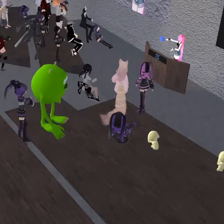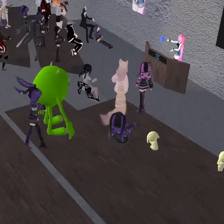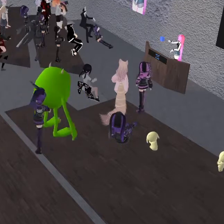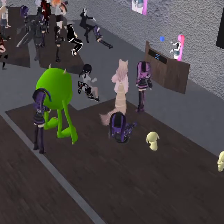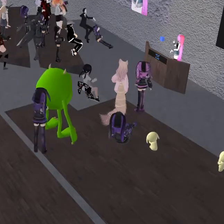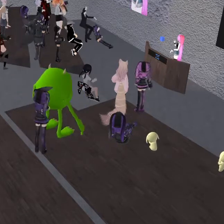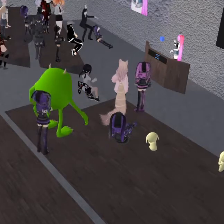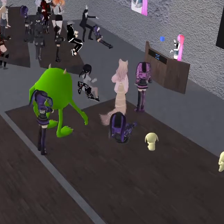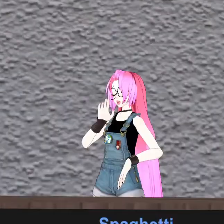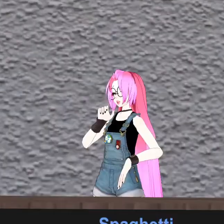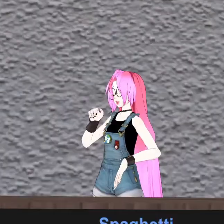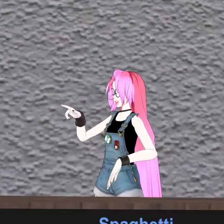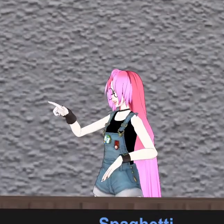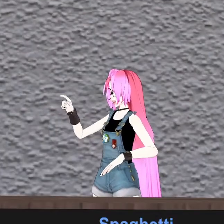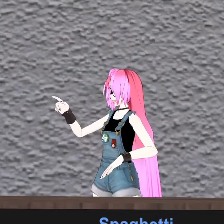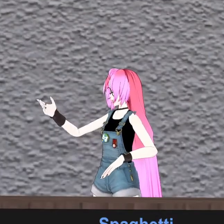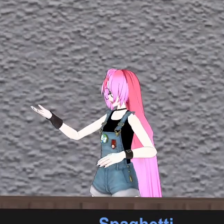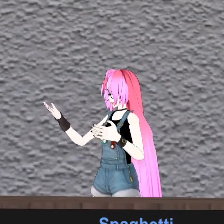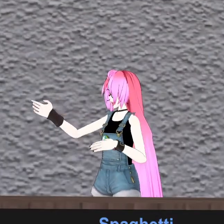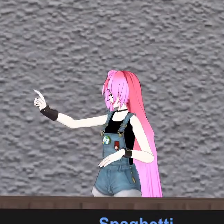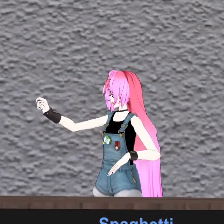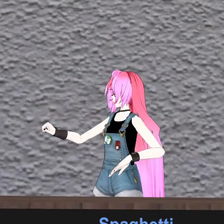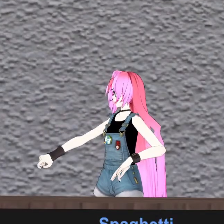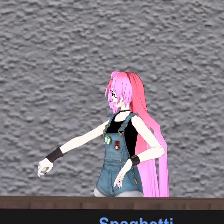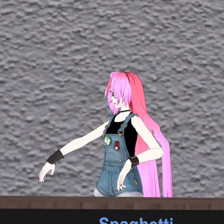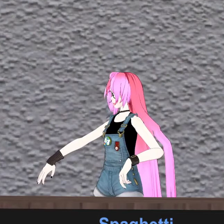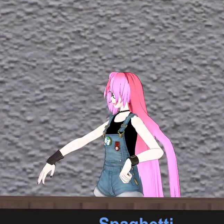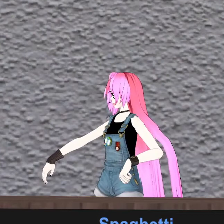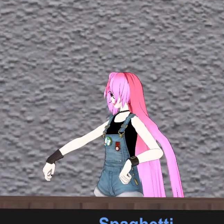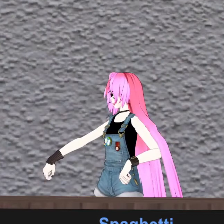you and you could go ahead and talk. You have a question? What's your question?